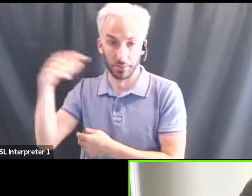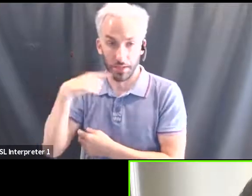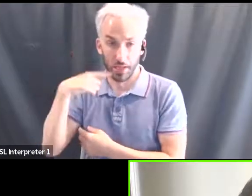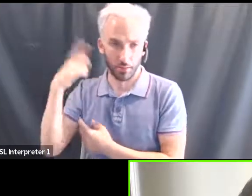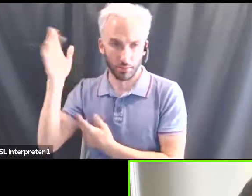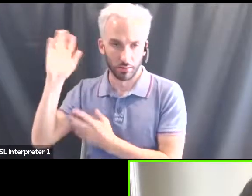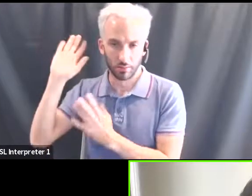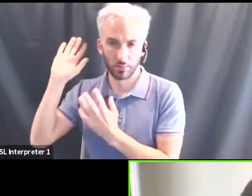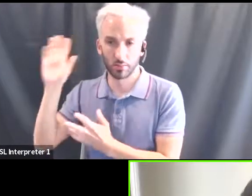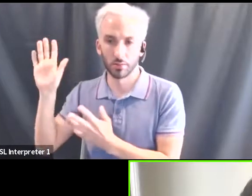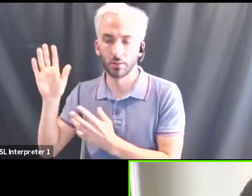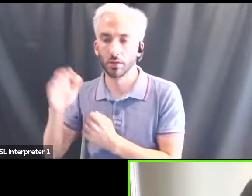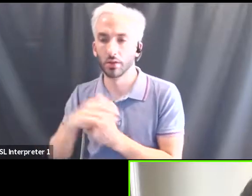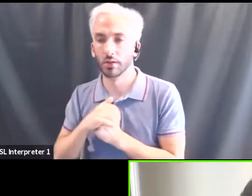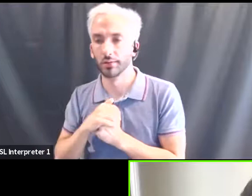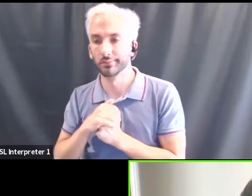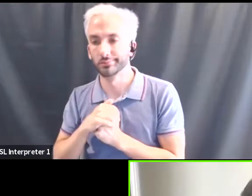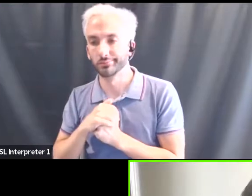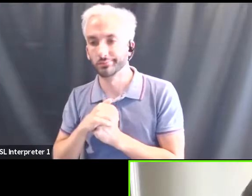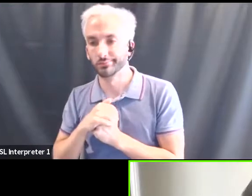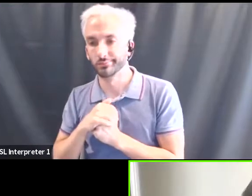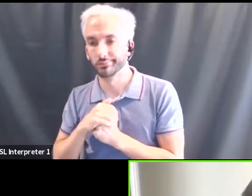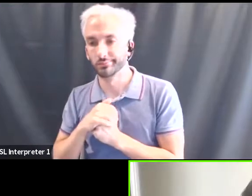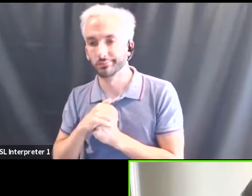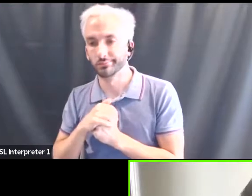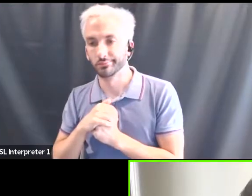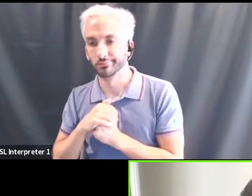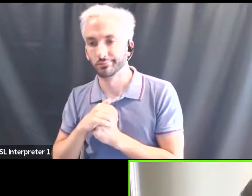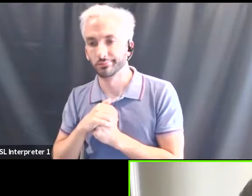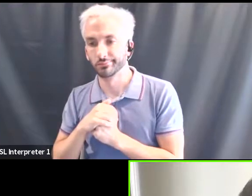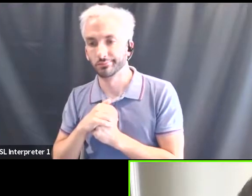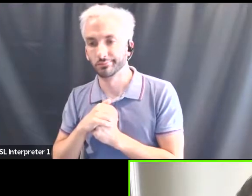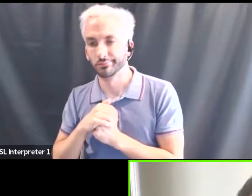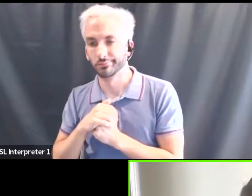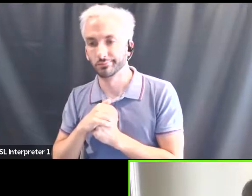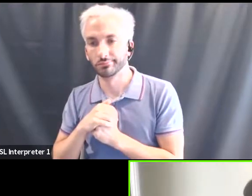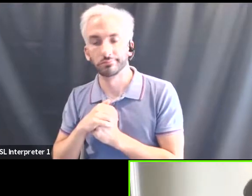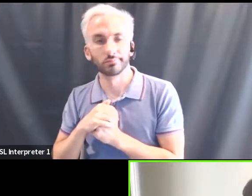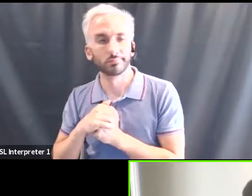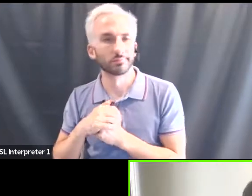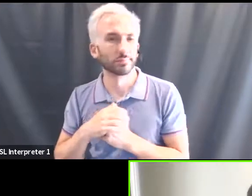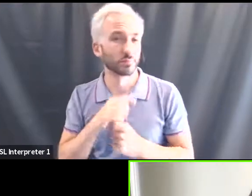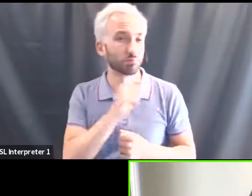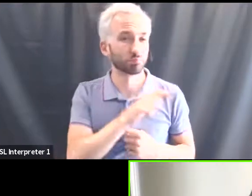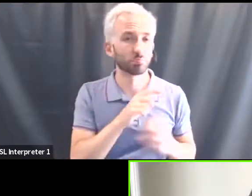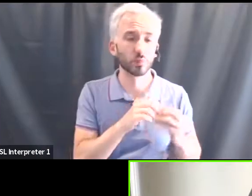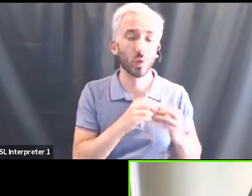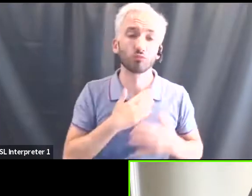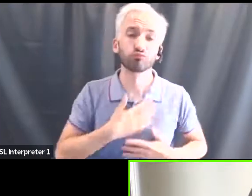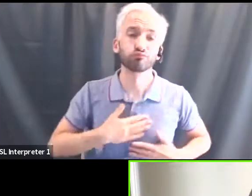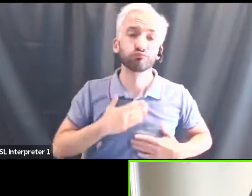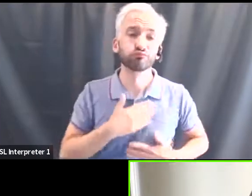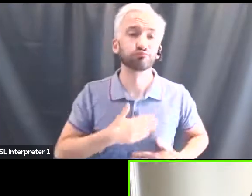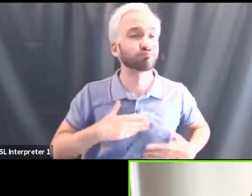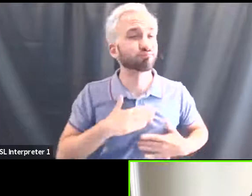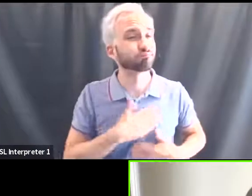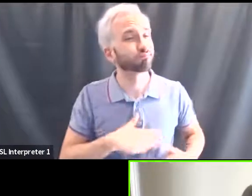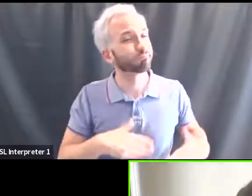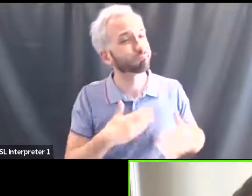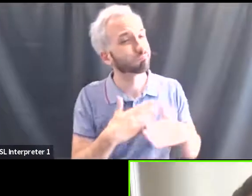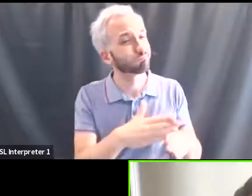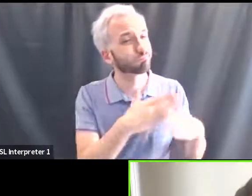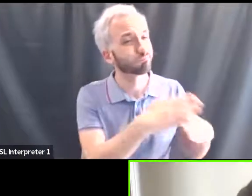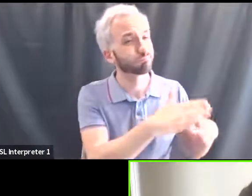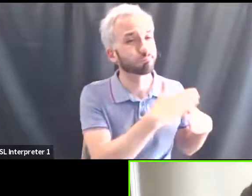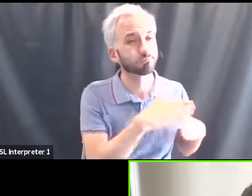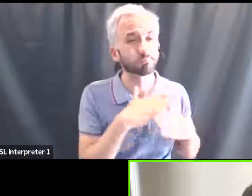And yeah, I think it's more about just sharing joy. And I think that some of the ways that we do this is in very